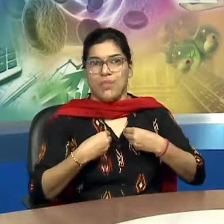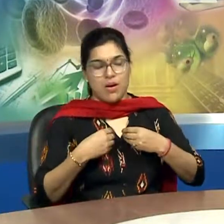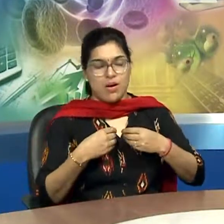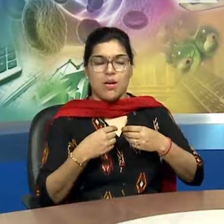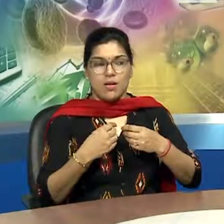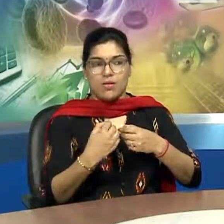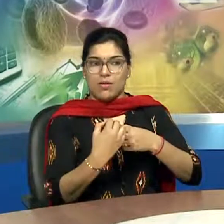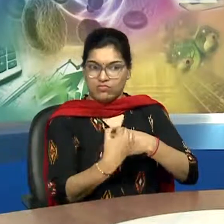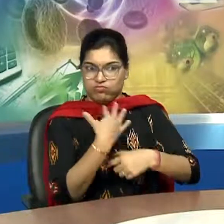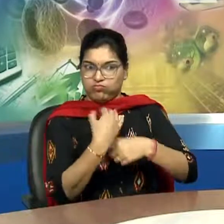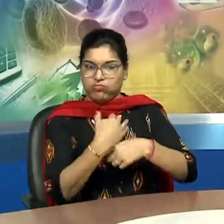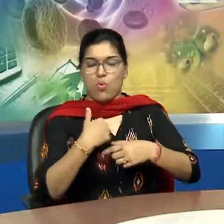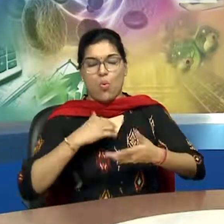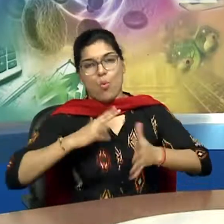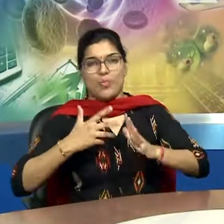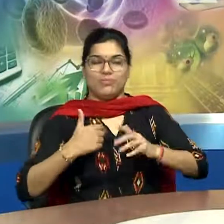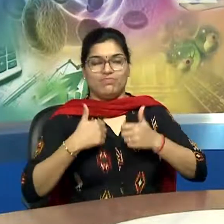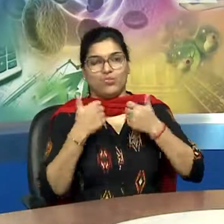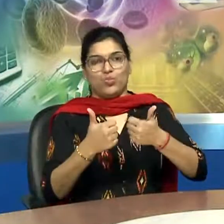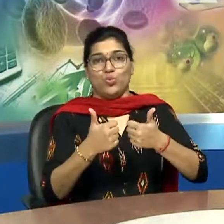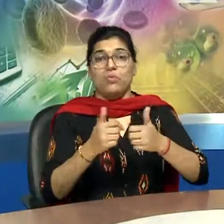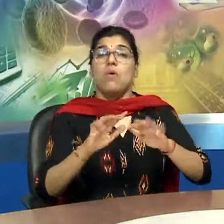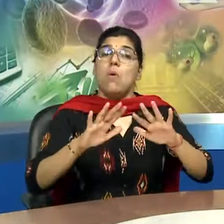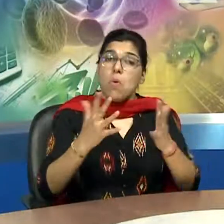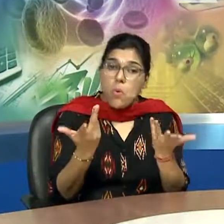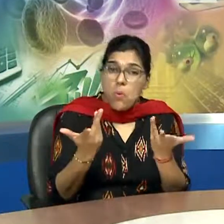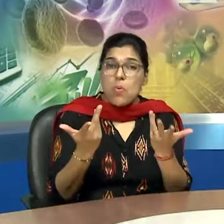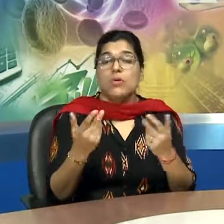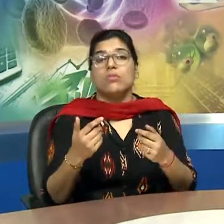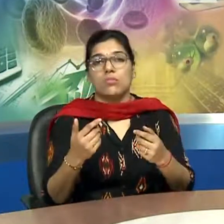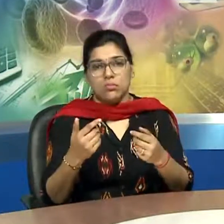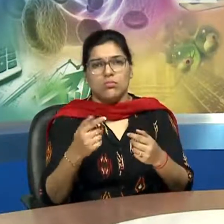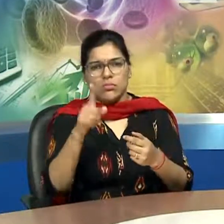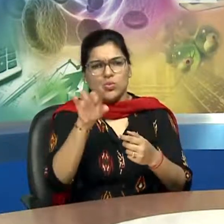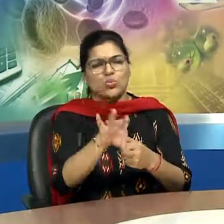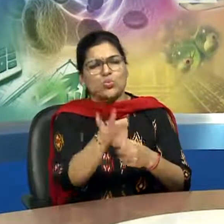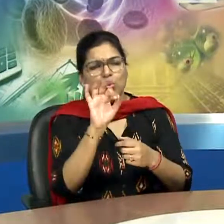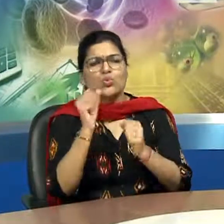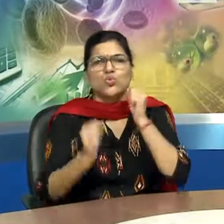body, or they may participate in sports,